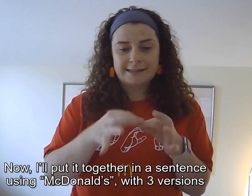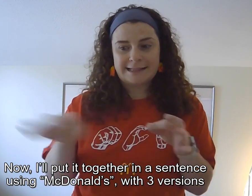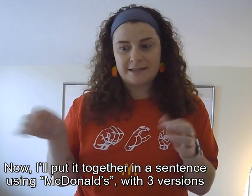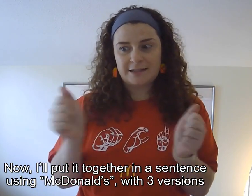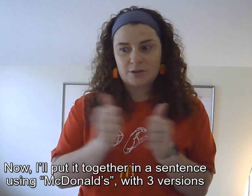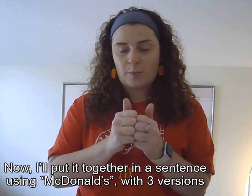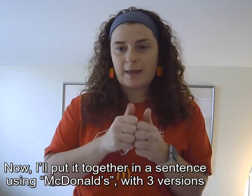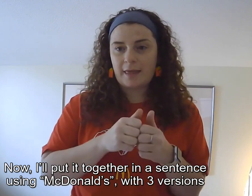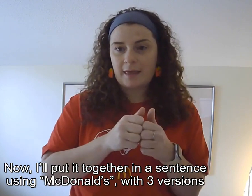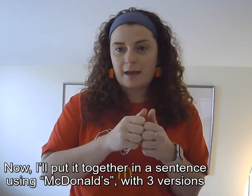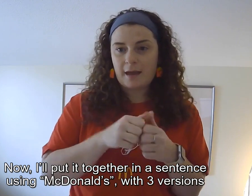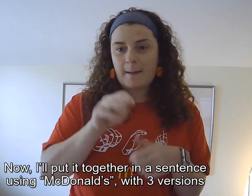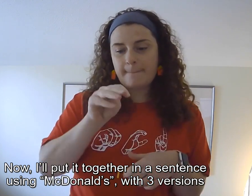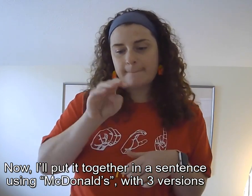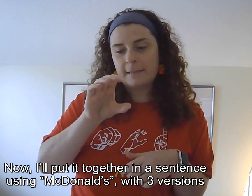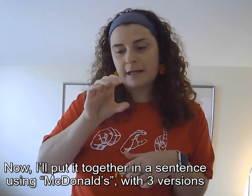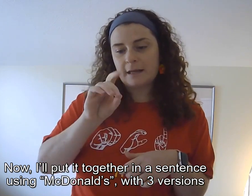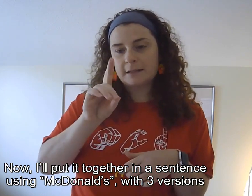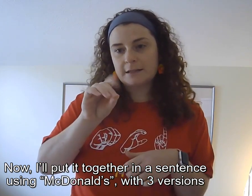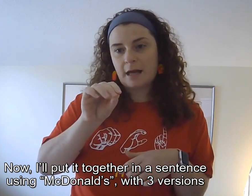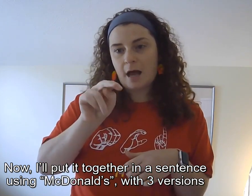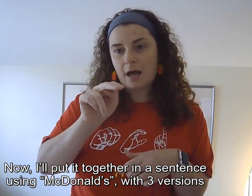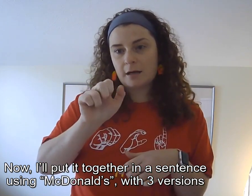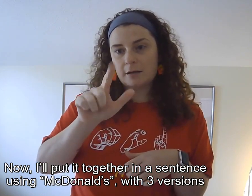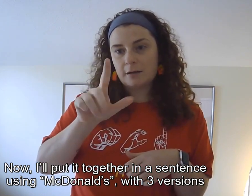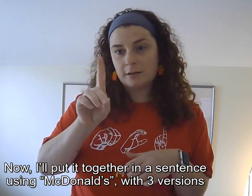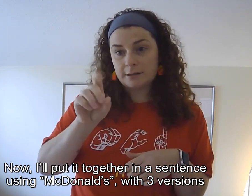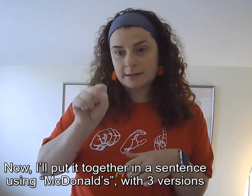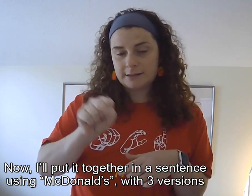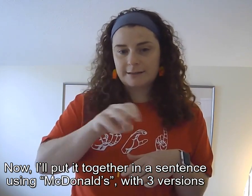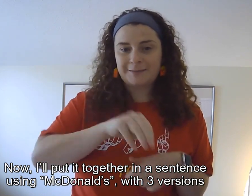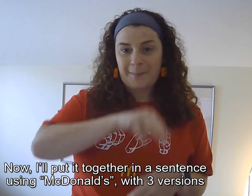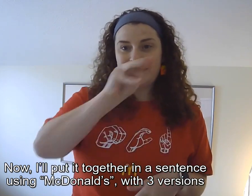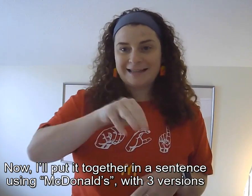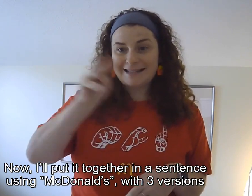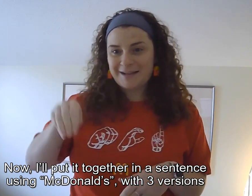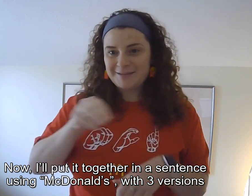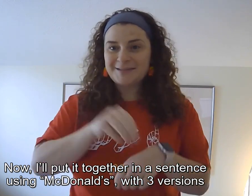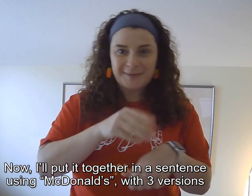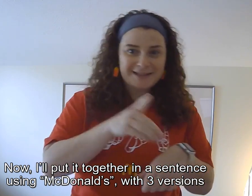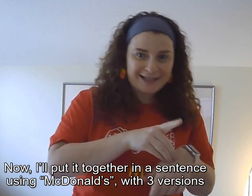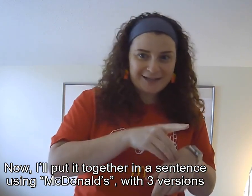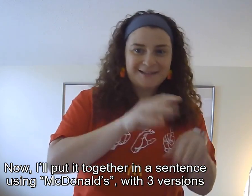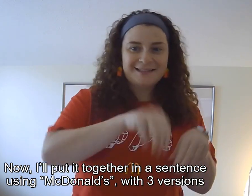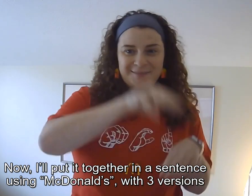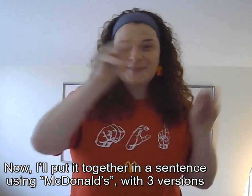the sentence with McDonald's three different ways.